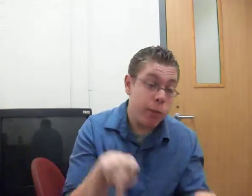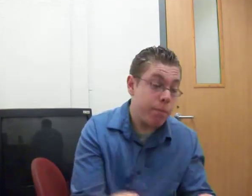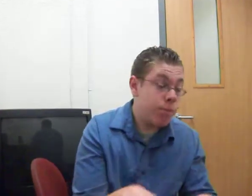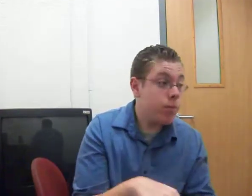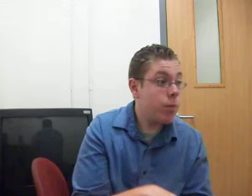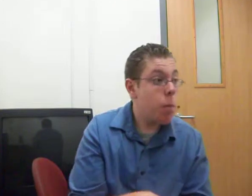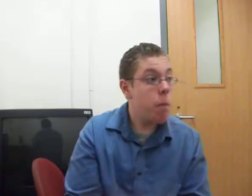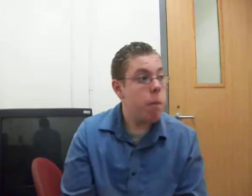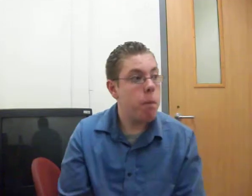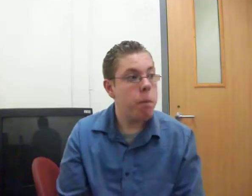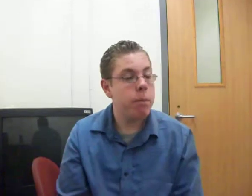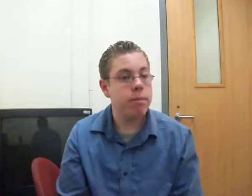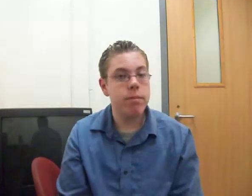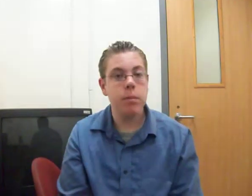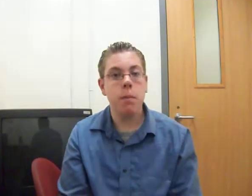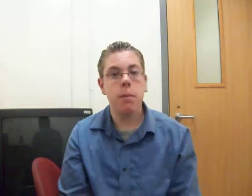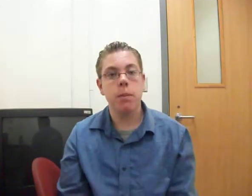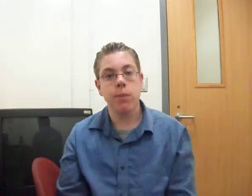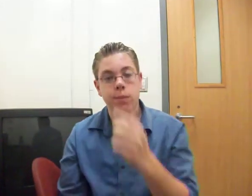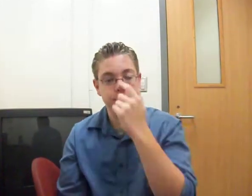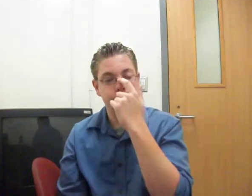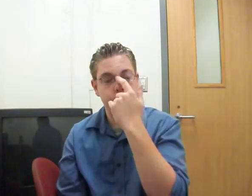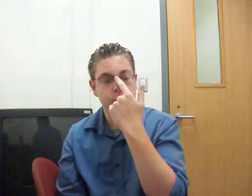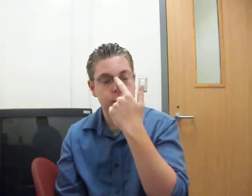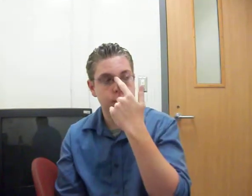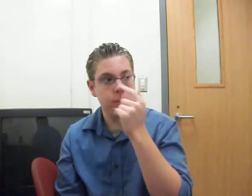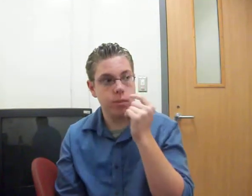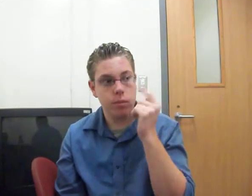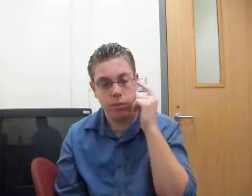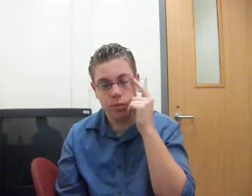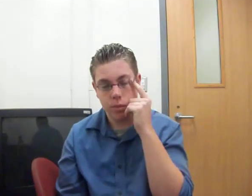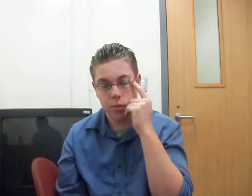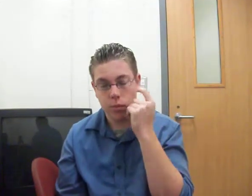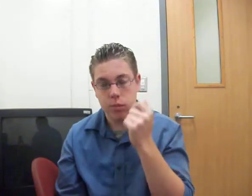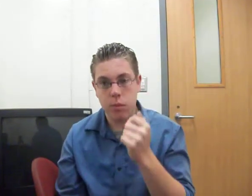Of course, if somebody else has a better boat and his skills are better, he's going to beat me there.